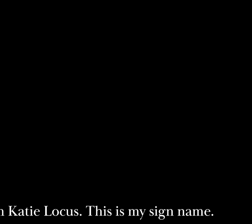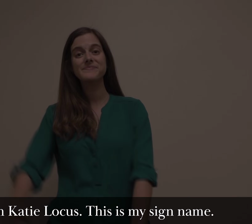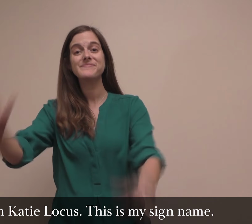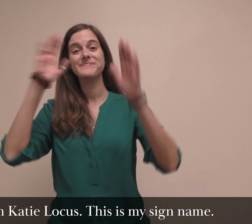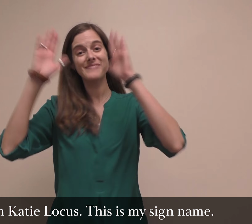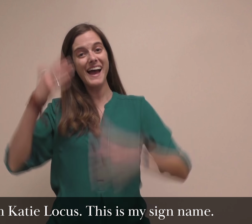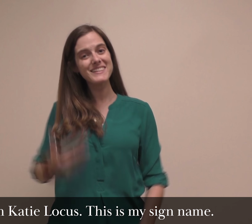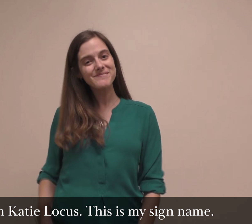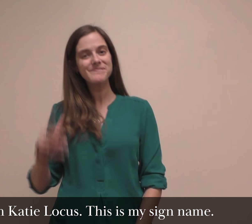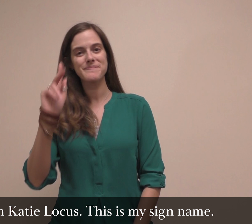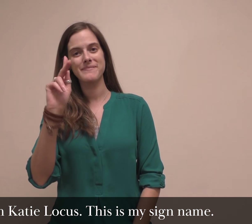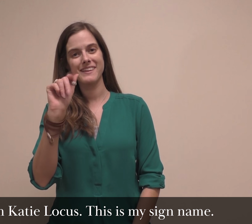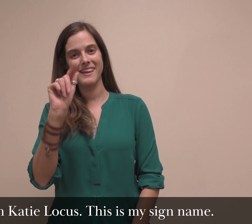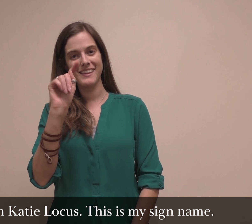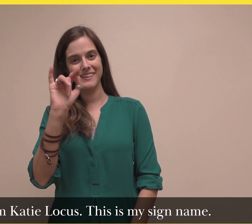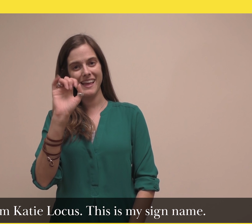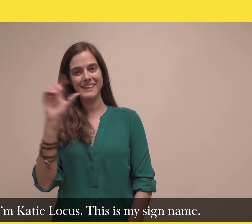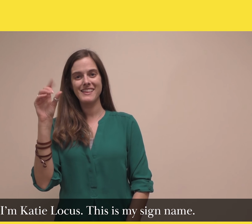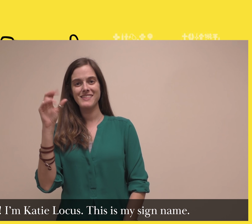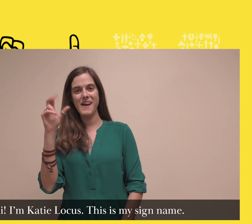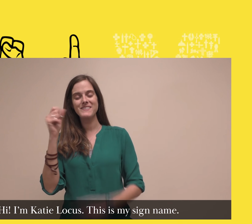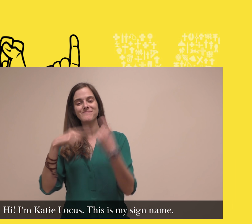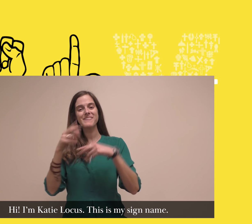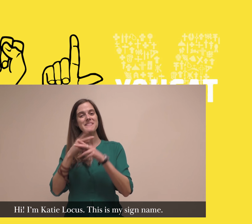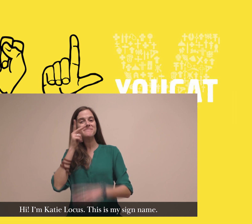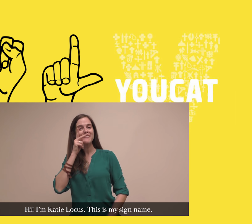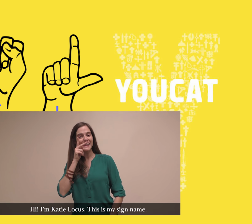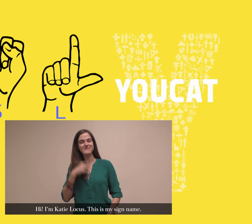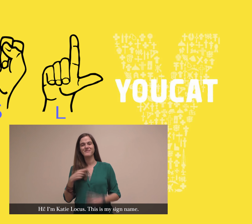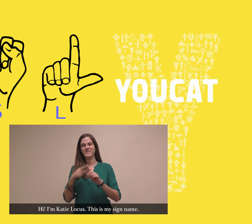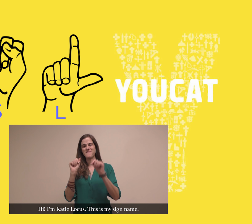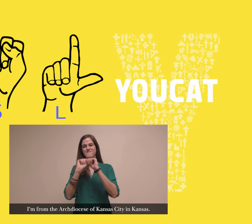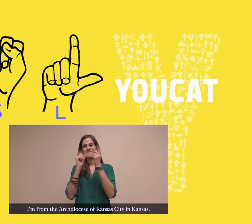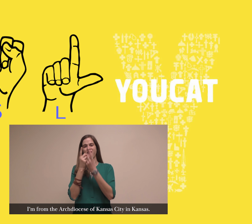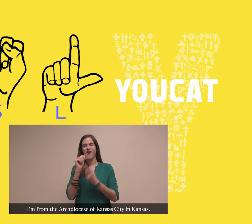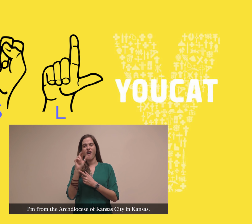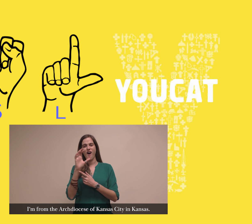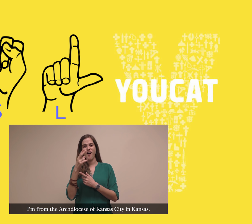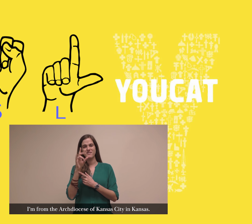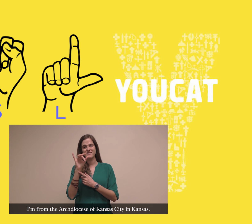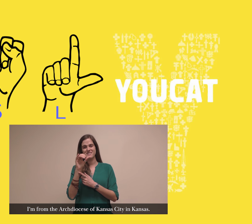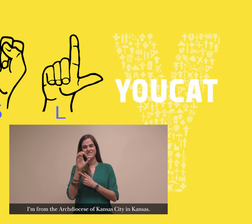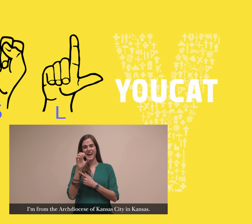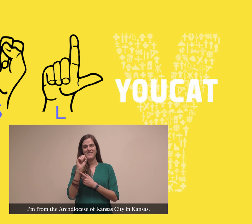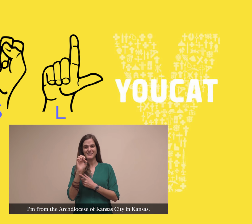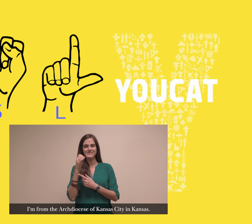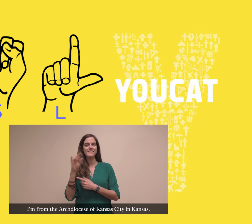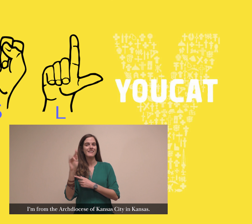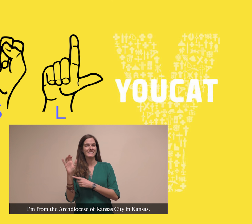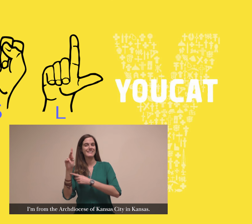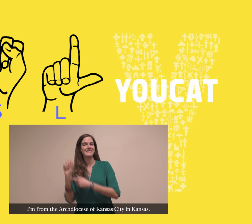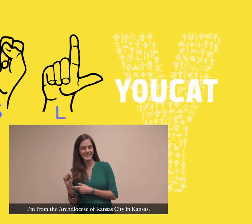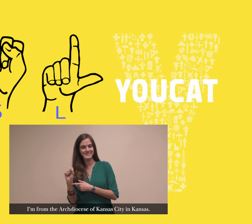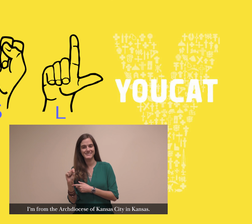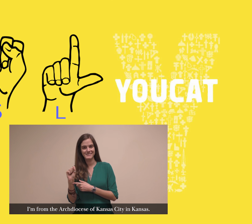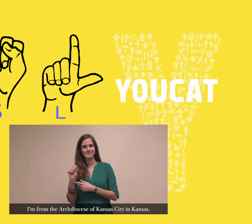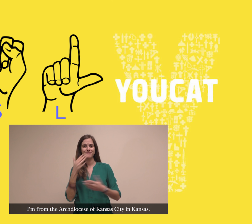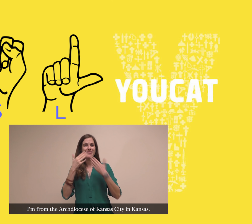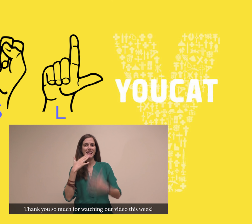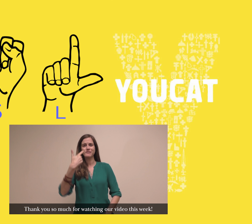Hi, I'm Katie Locus. This is my sign name. I'm from the Archdiocese of Kansas City in Kansas. Thank you so